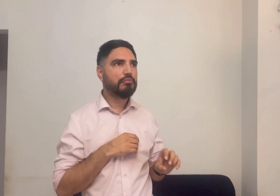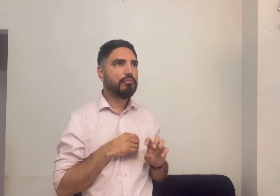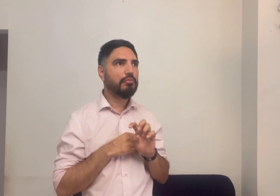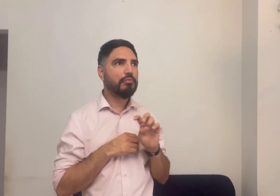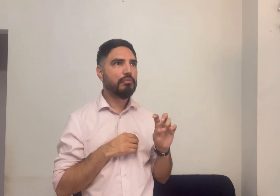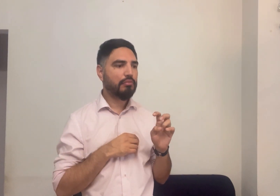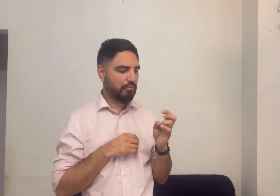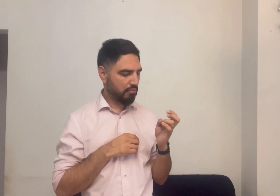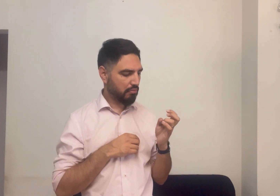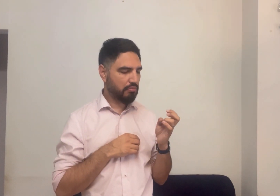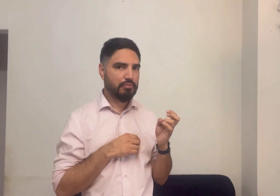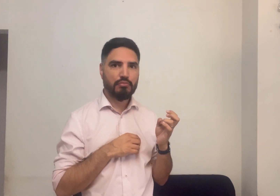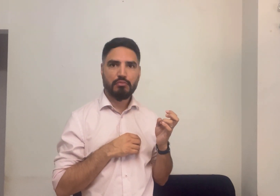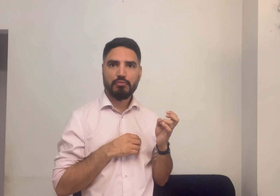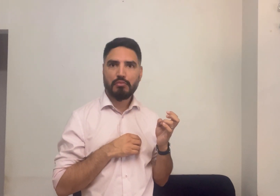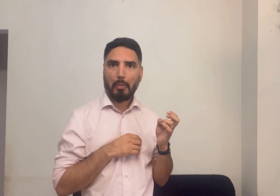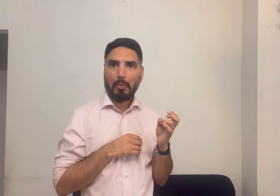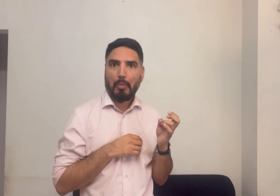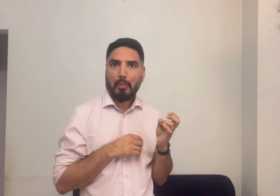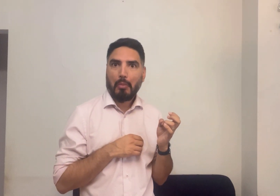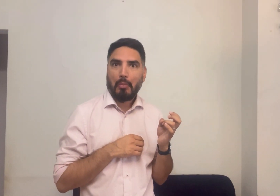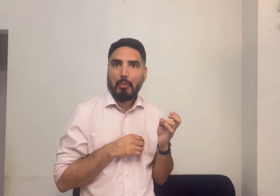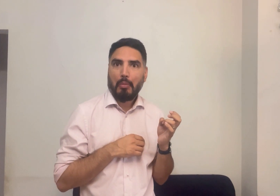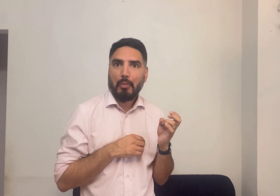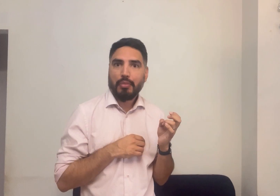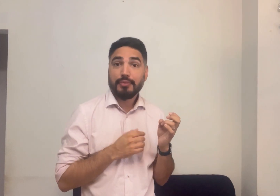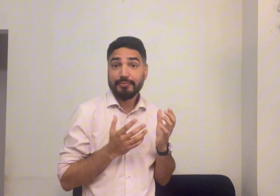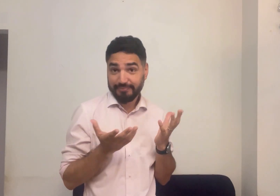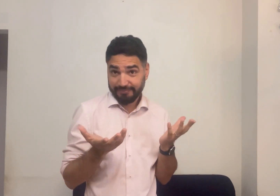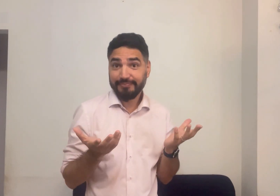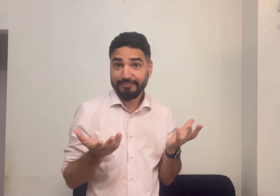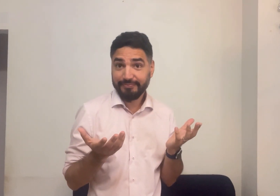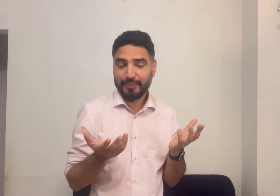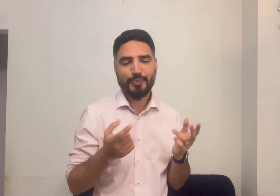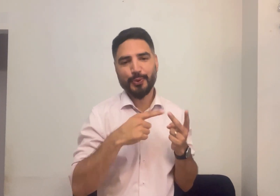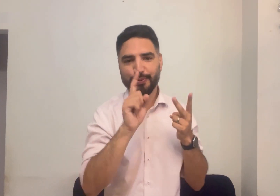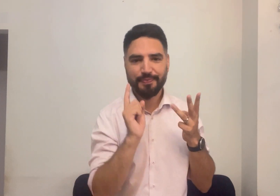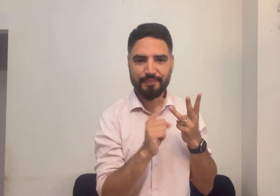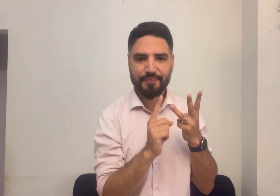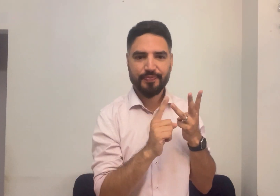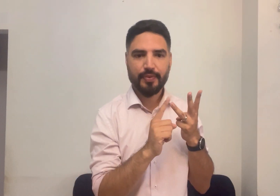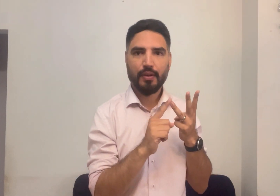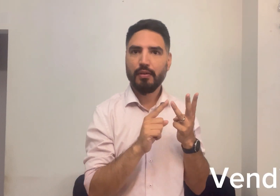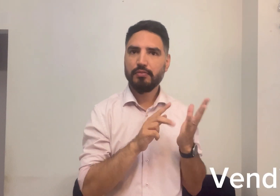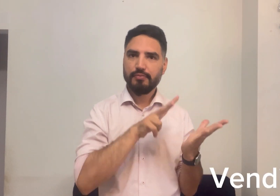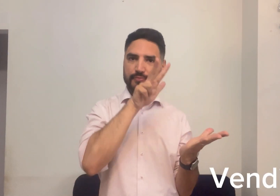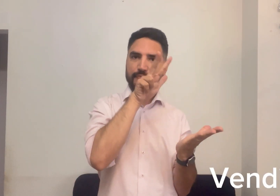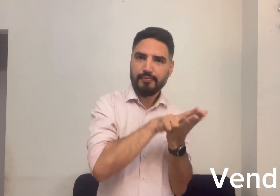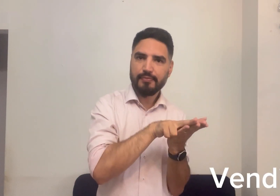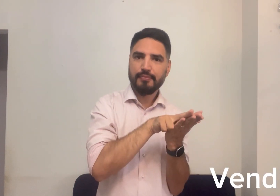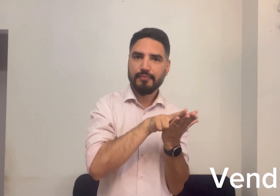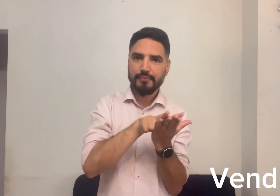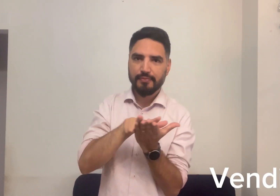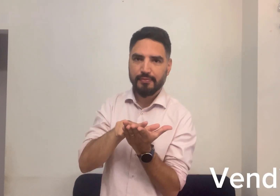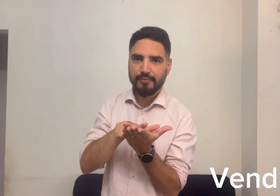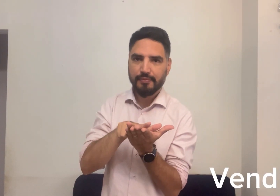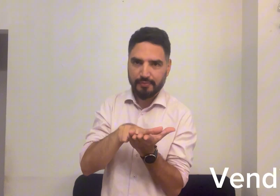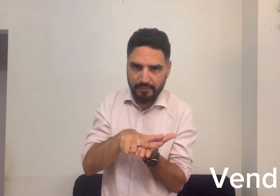what's being communicated. In fact, they'll likely ask what that hand movement means. Another one, the sign that